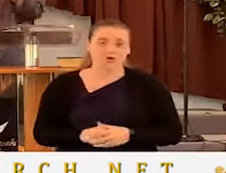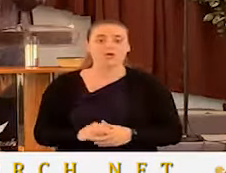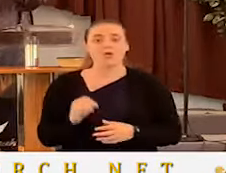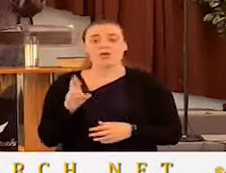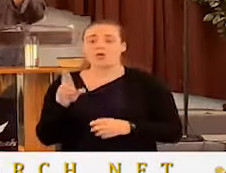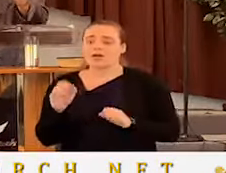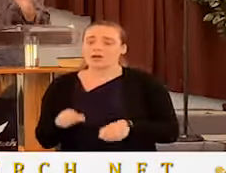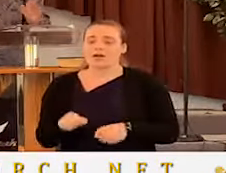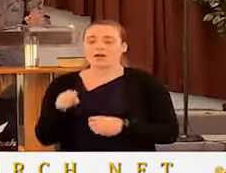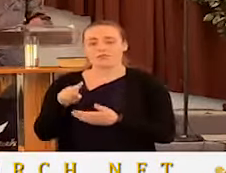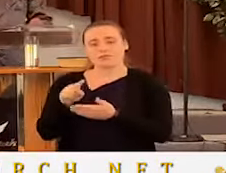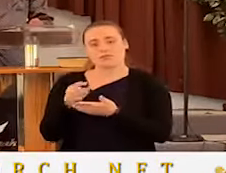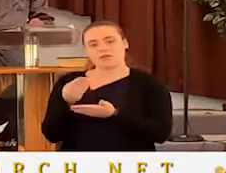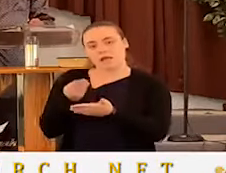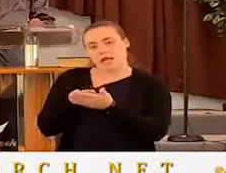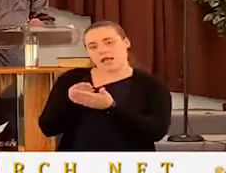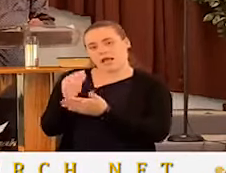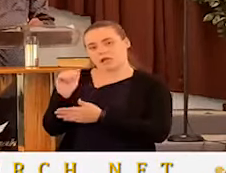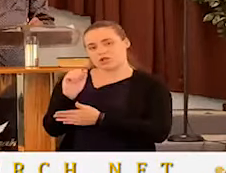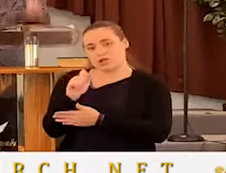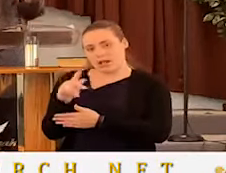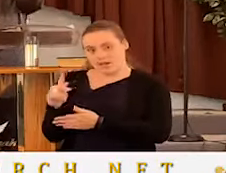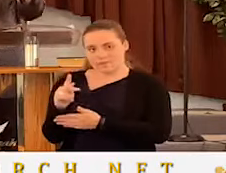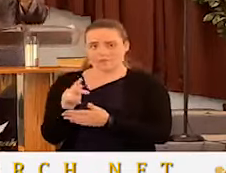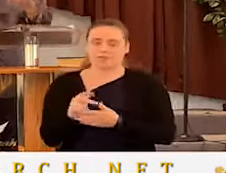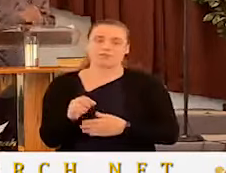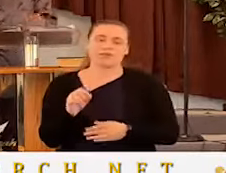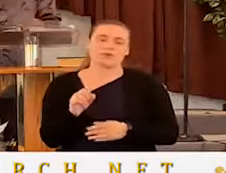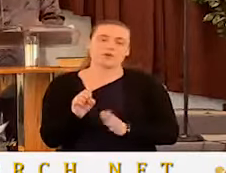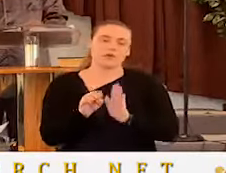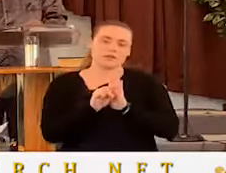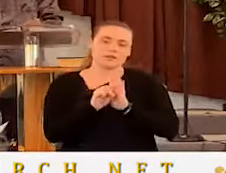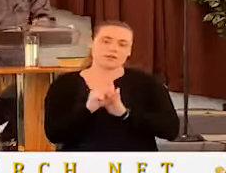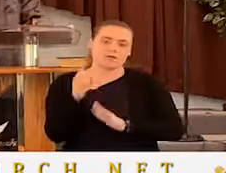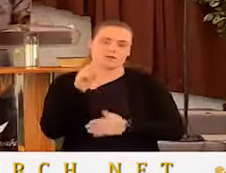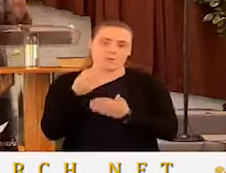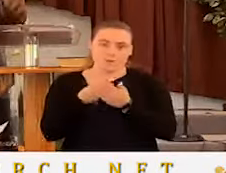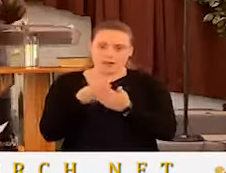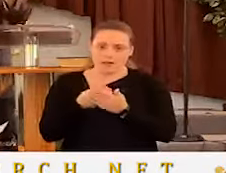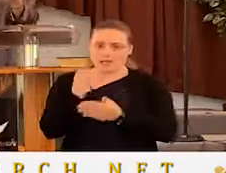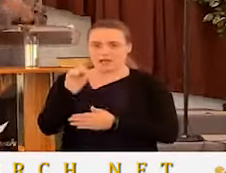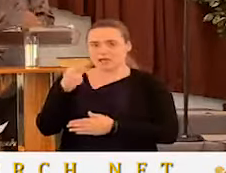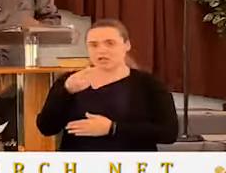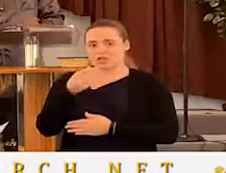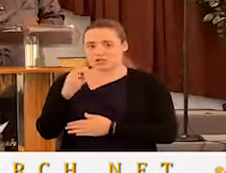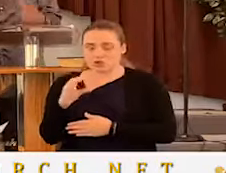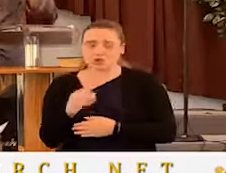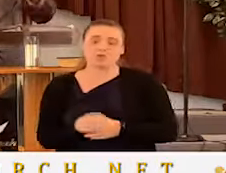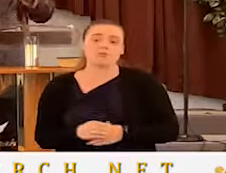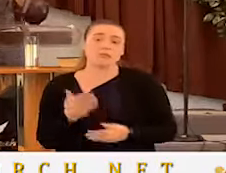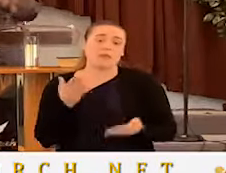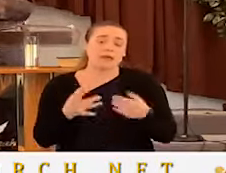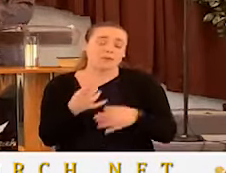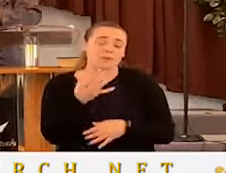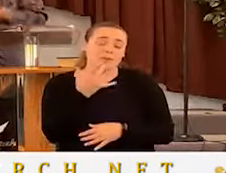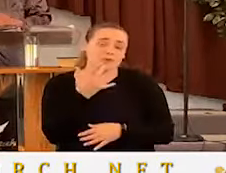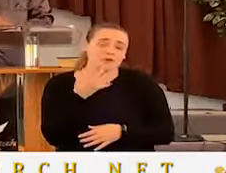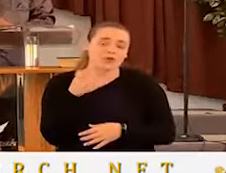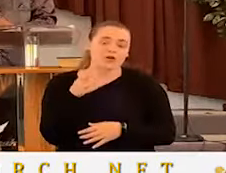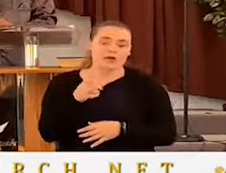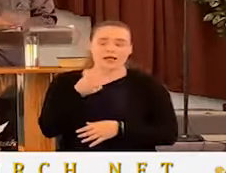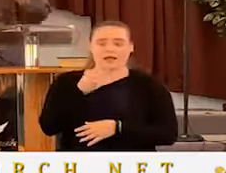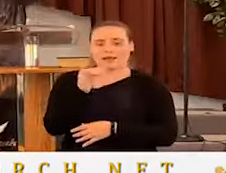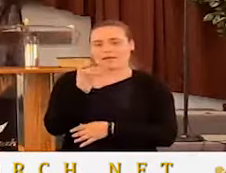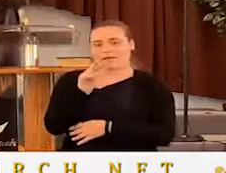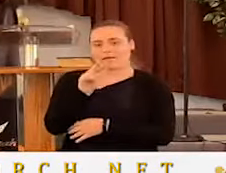money@sgchurch. You can give by that direction. Maybe on your smartphone you have Givelify. You downloaded it. You've looked for Shekinah